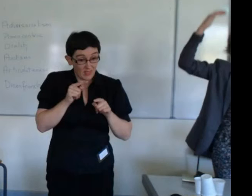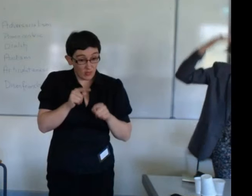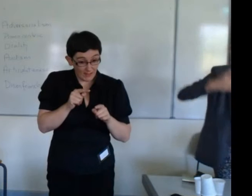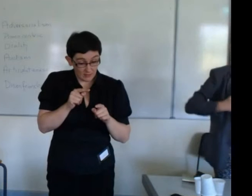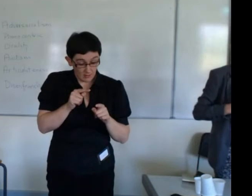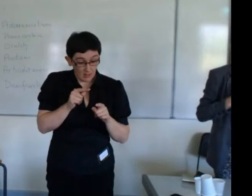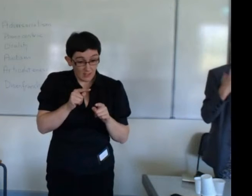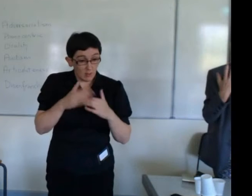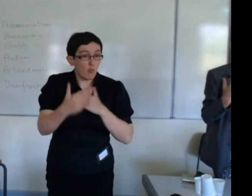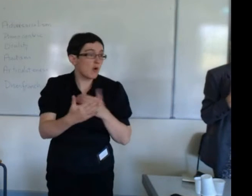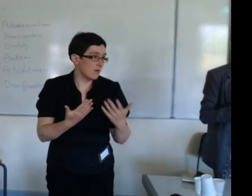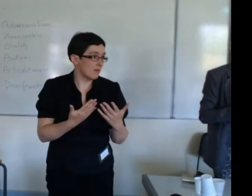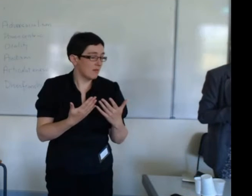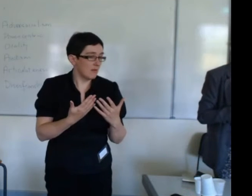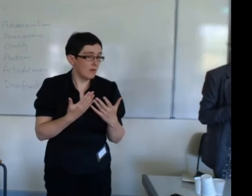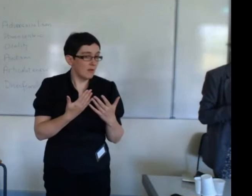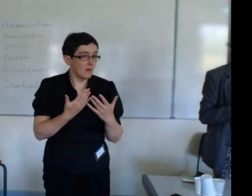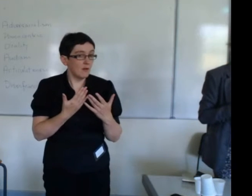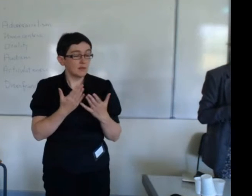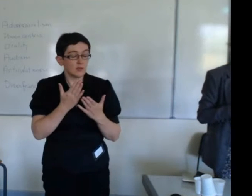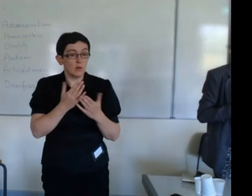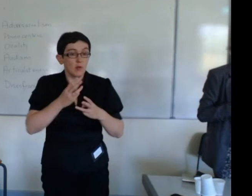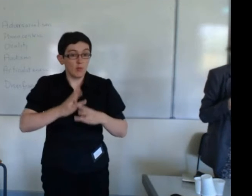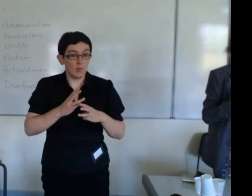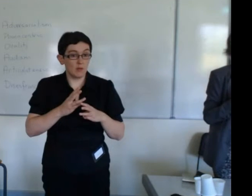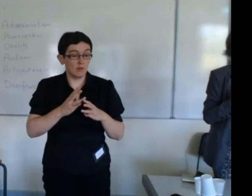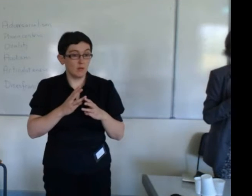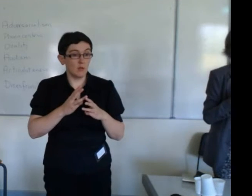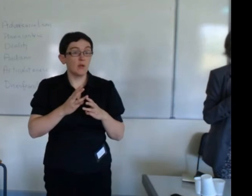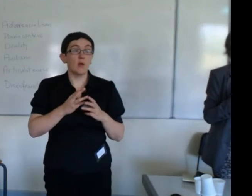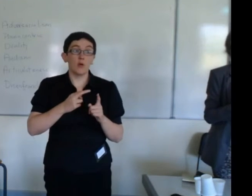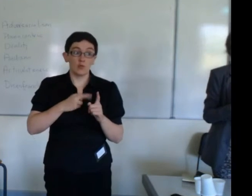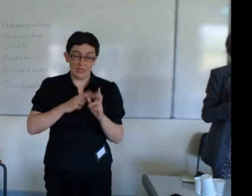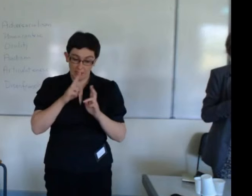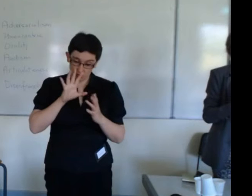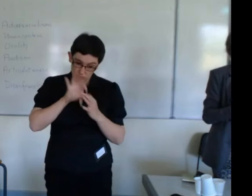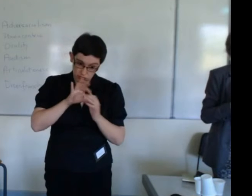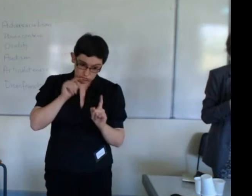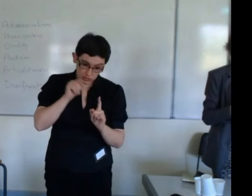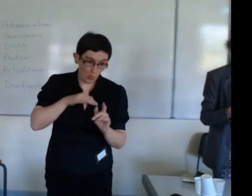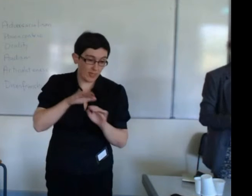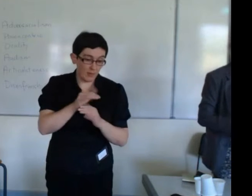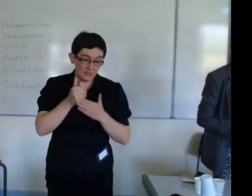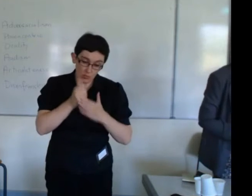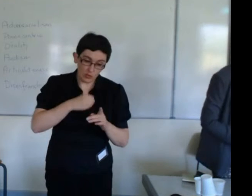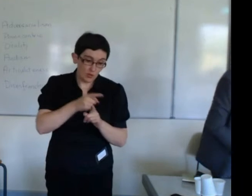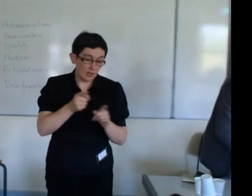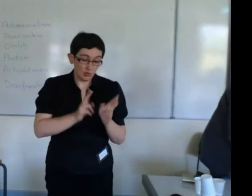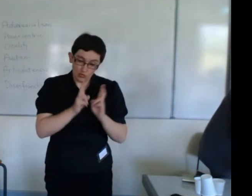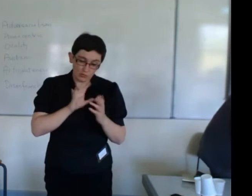up. So you're talking about women who we really, really should be connecting with and supporting. And I suppose one